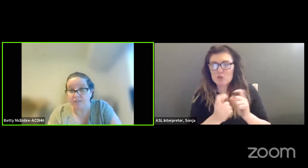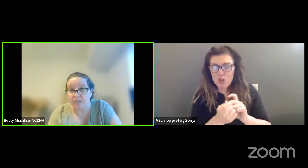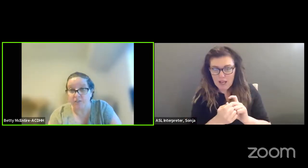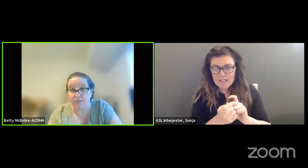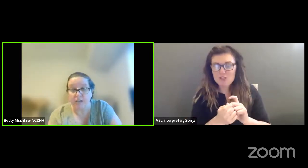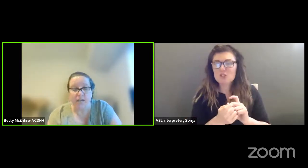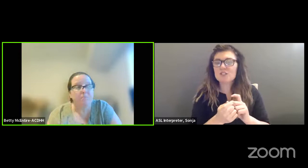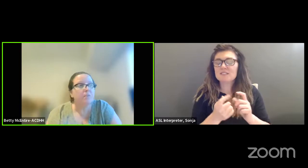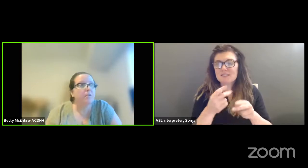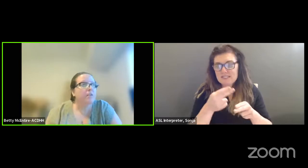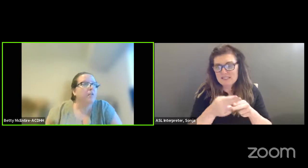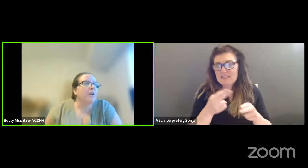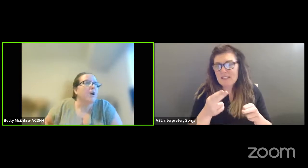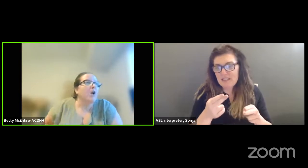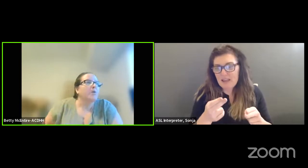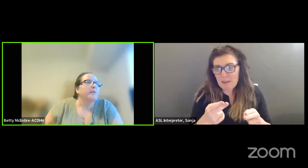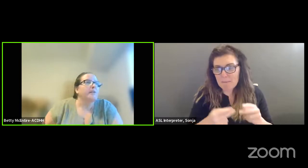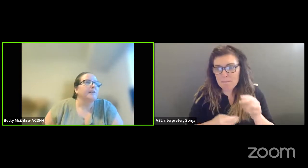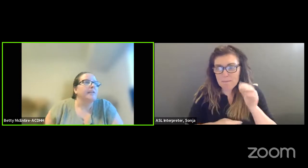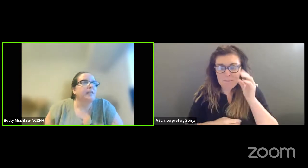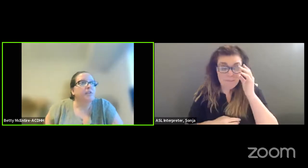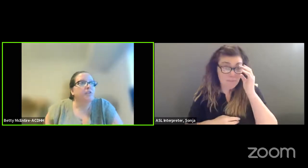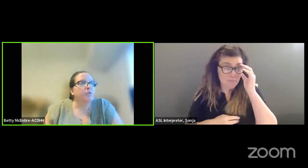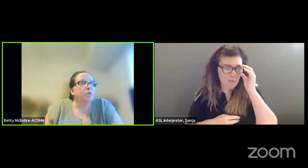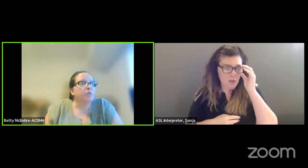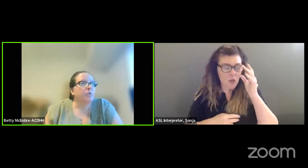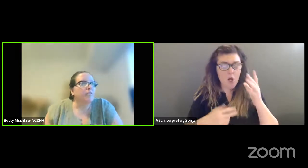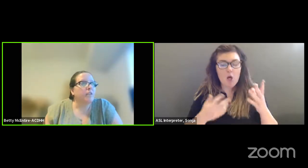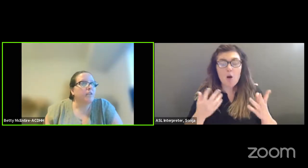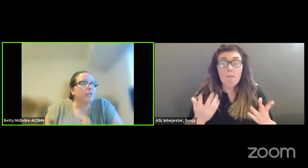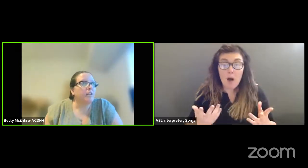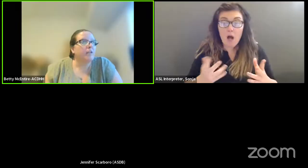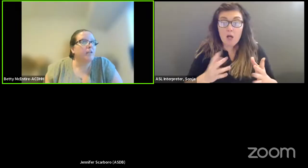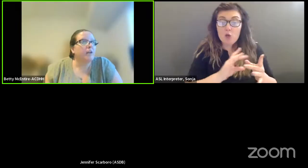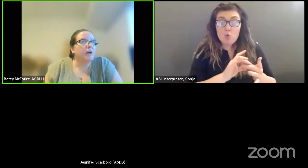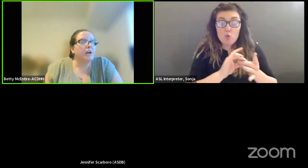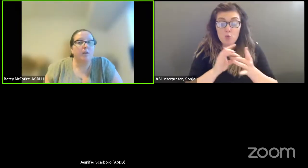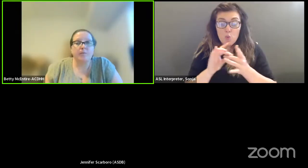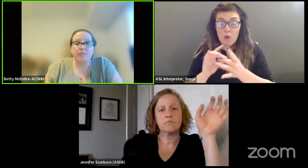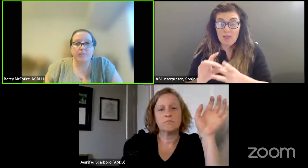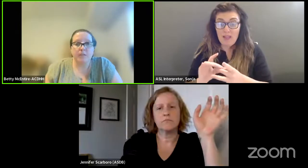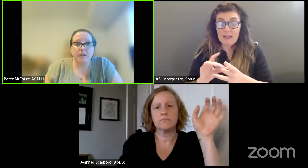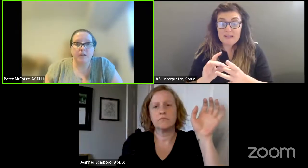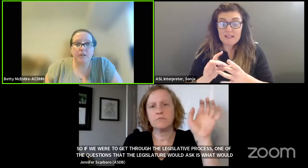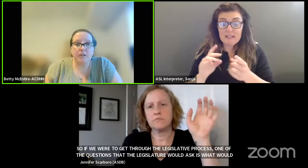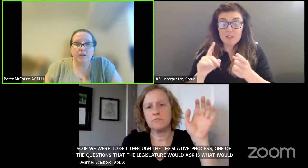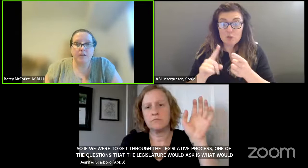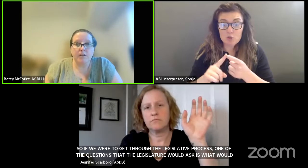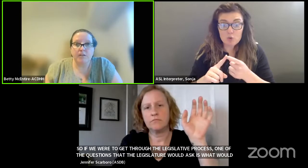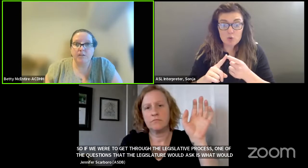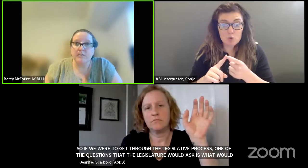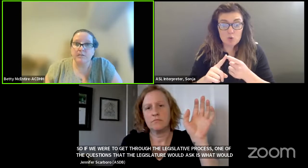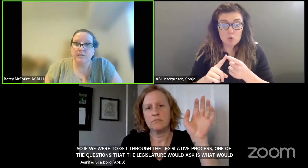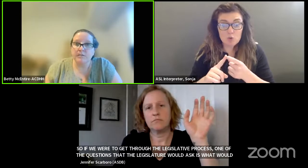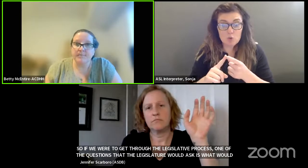that to change the name. Related to the,